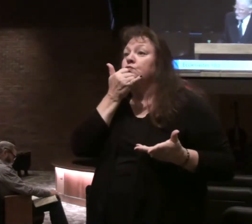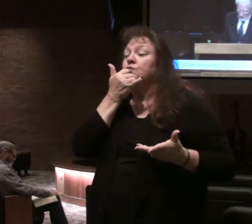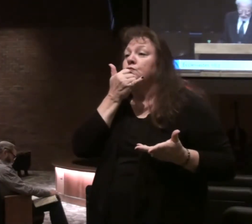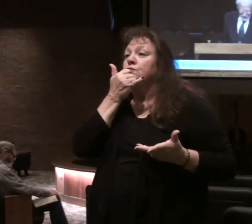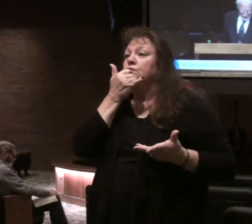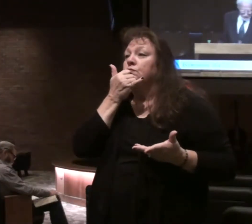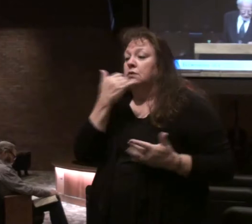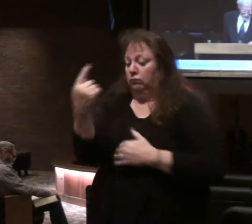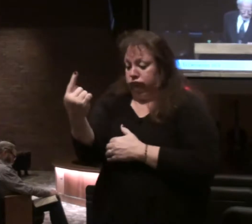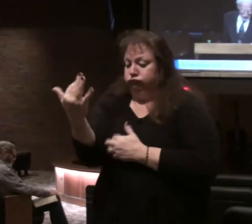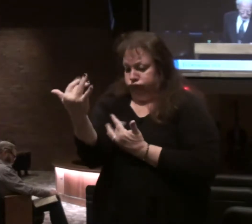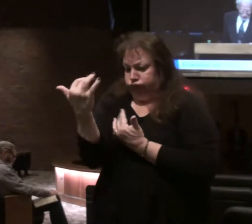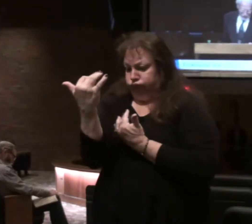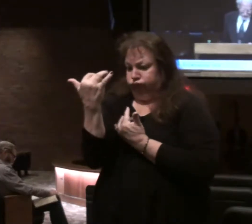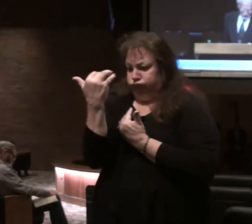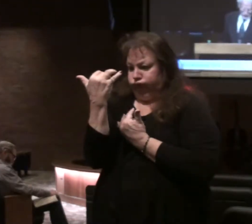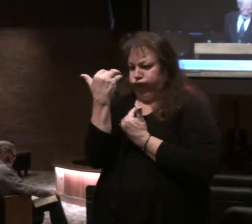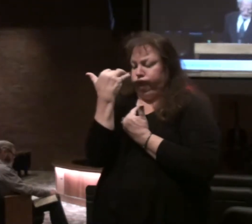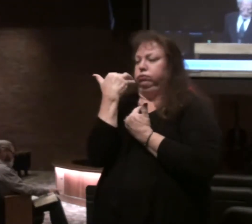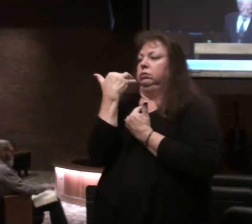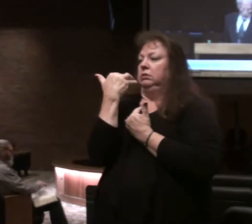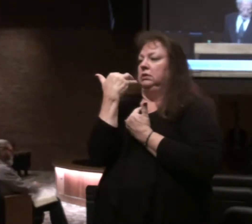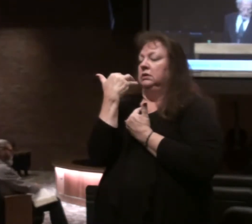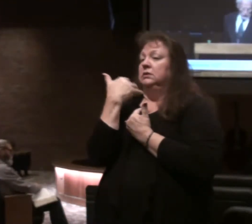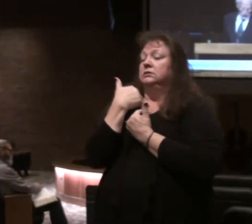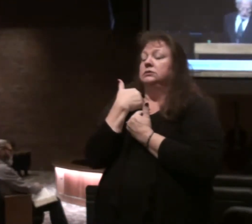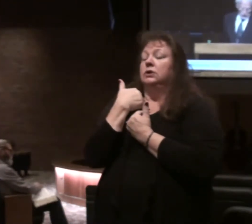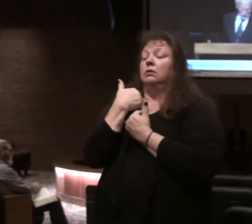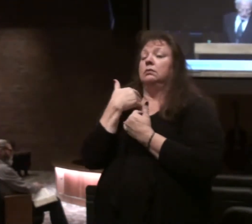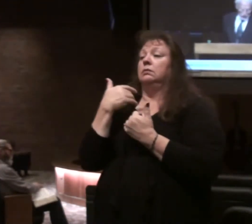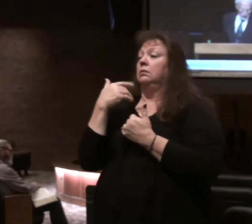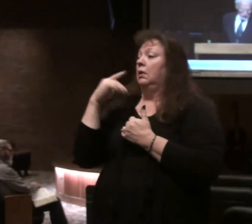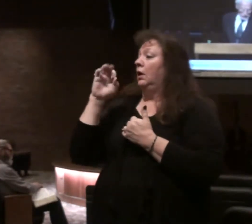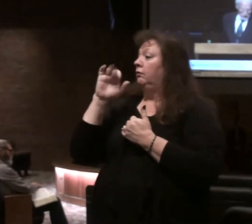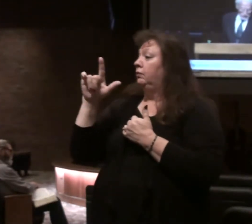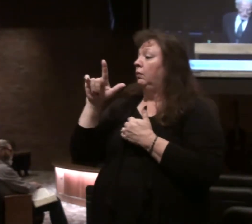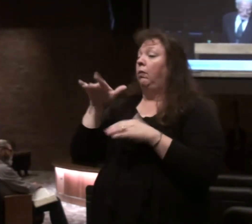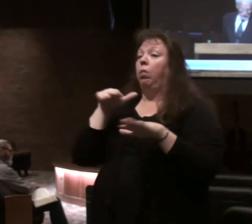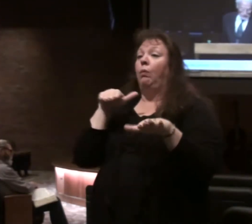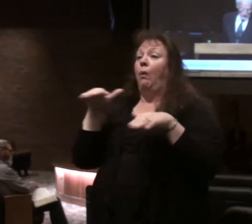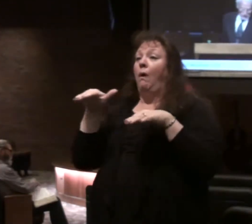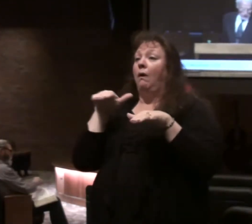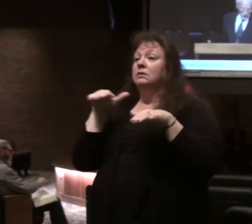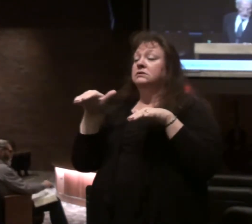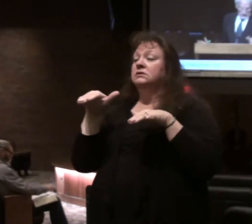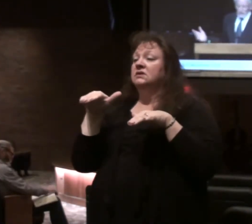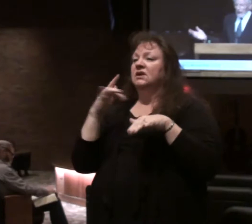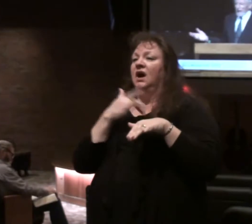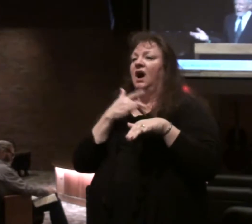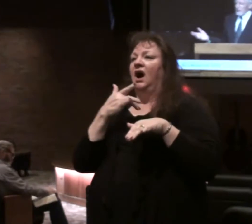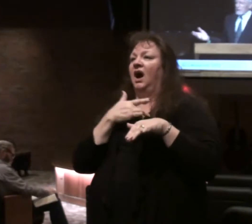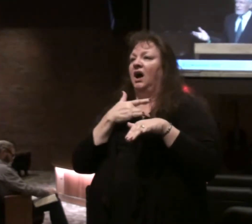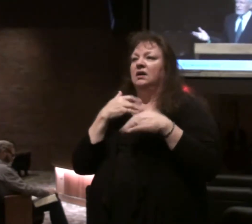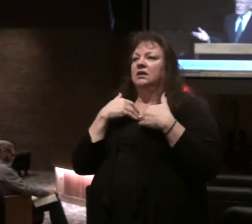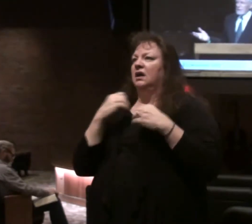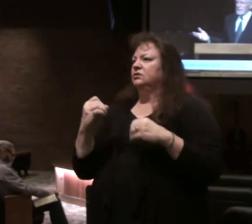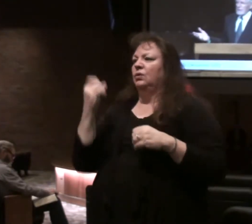direction. So even when the fool walks along the road, his heart is